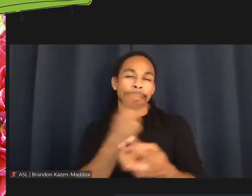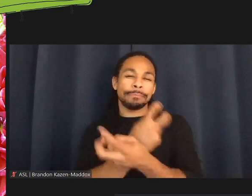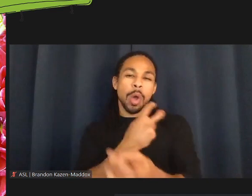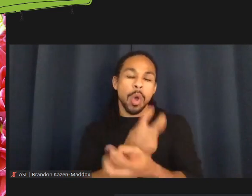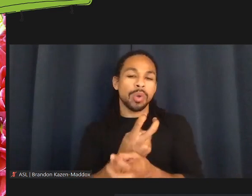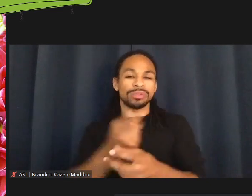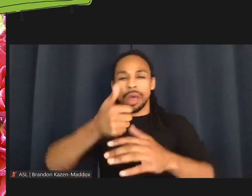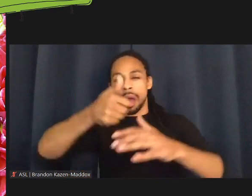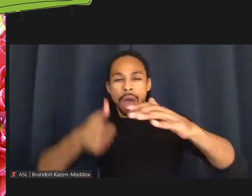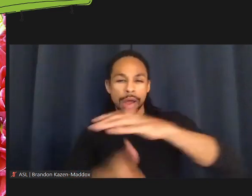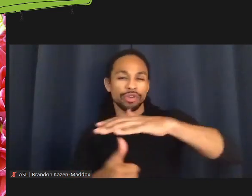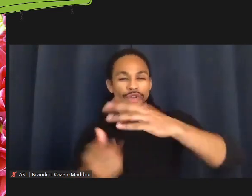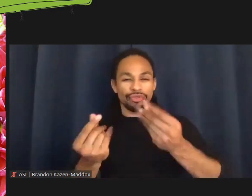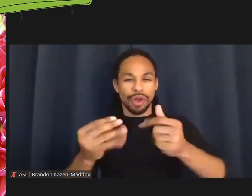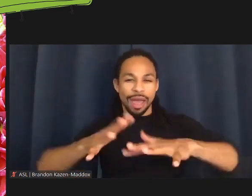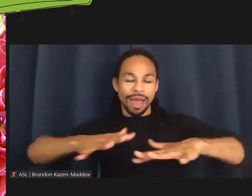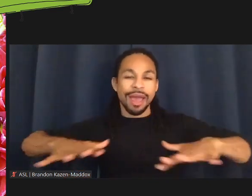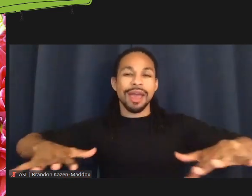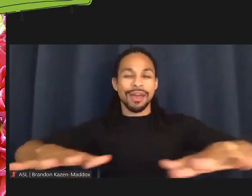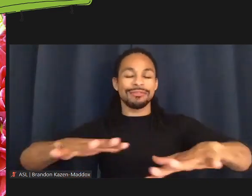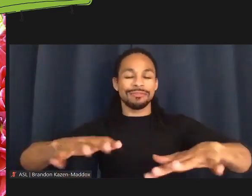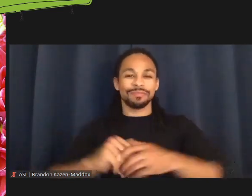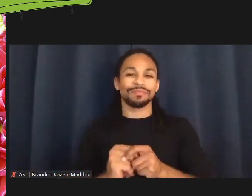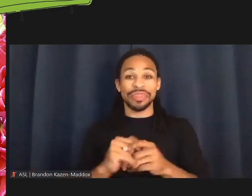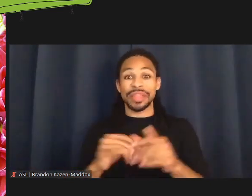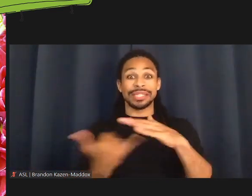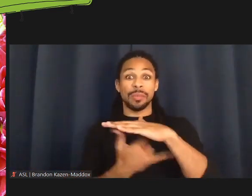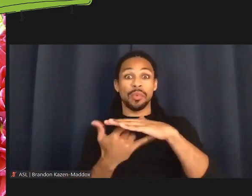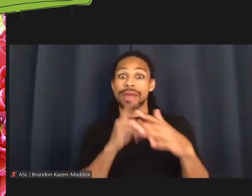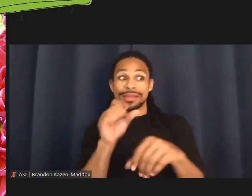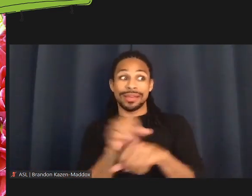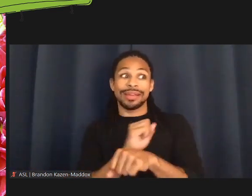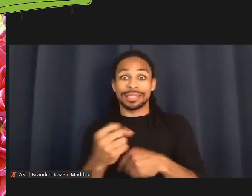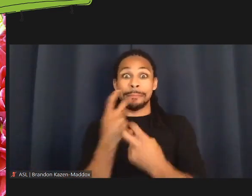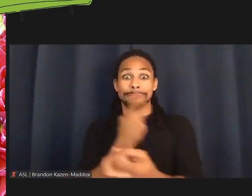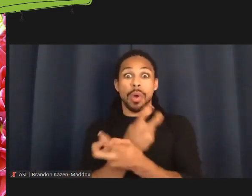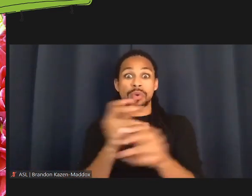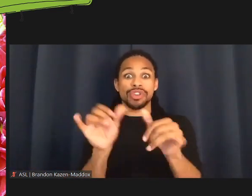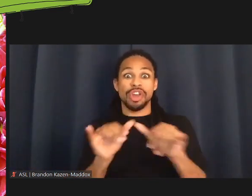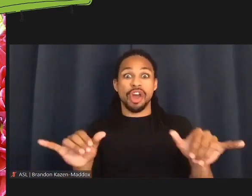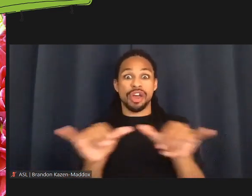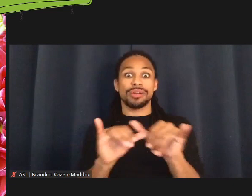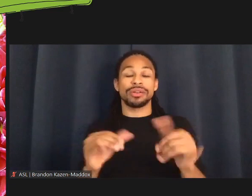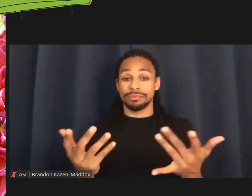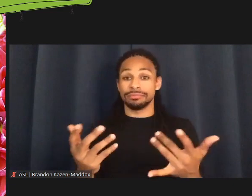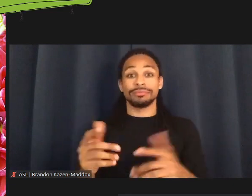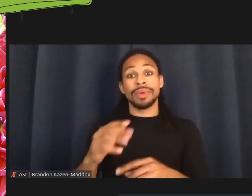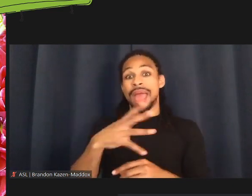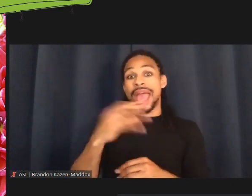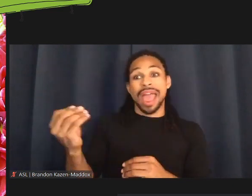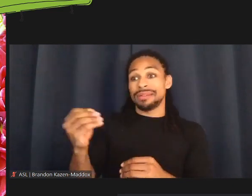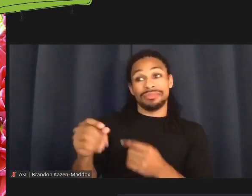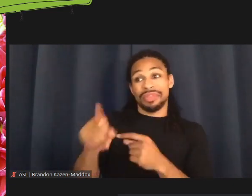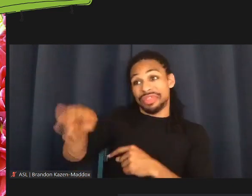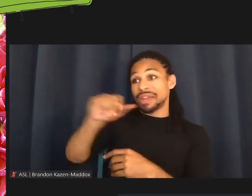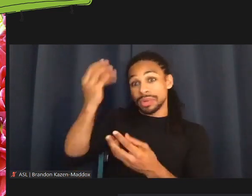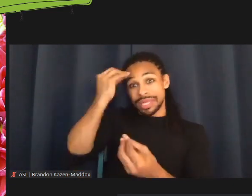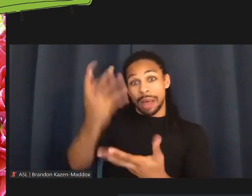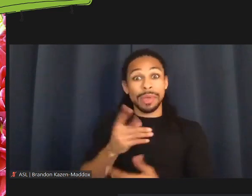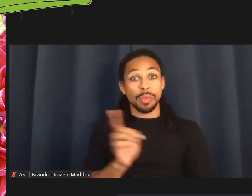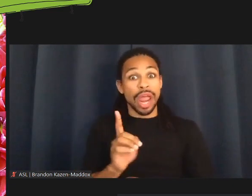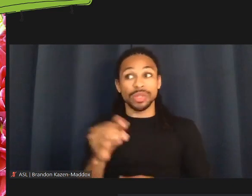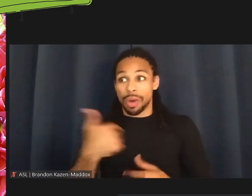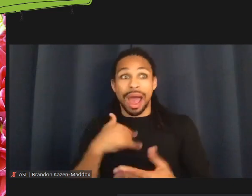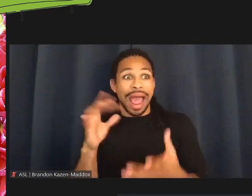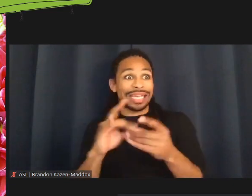a boneyard. The papers won't tell me where, so I say everywhere, except nobody but nobody's cares what I think. I joined